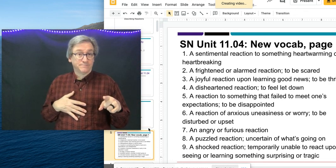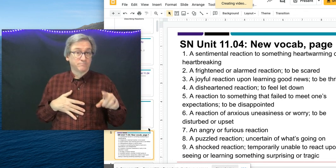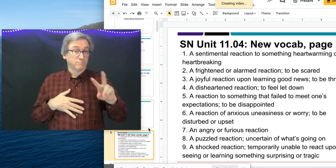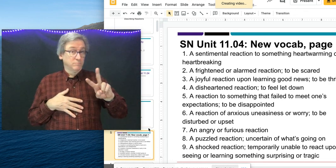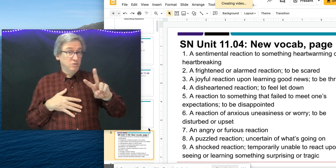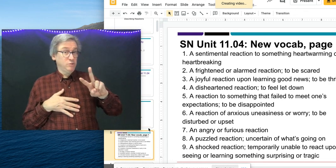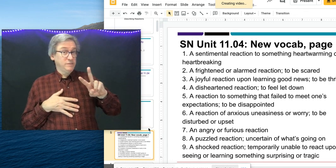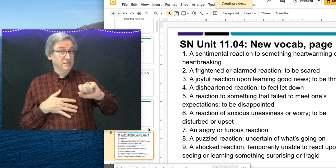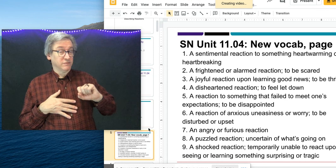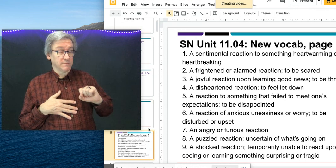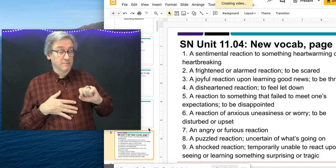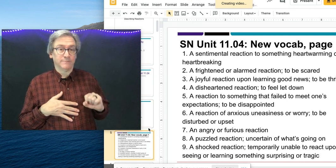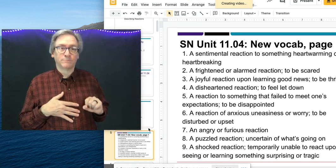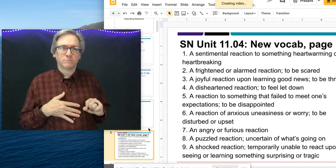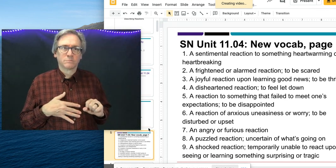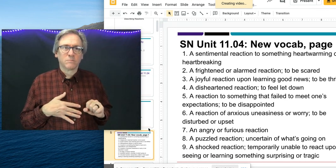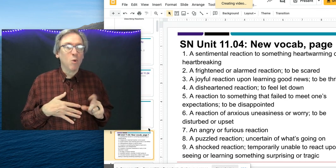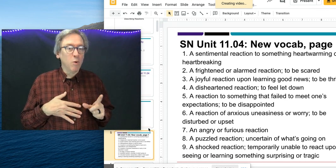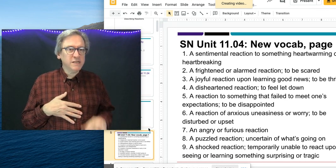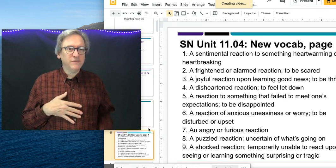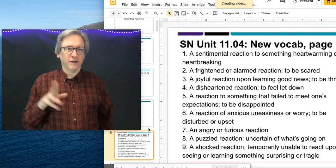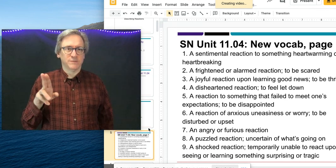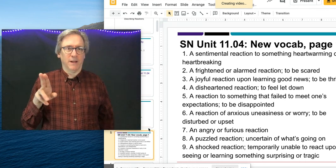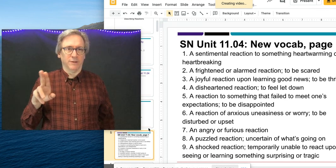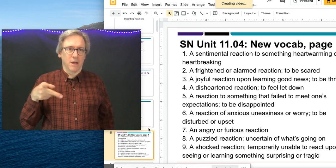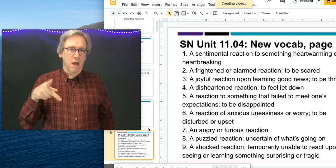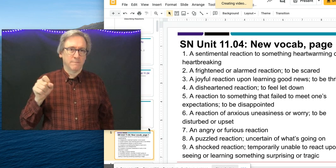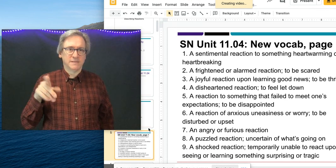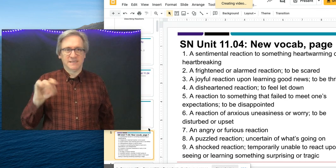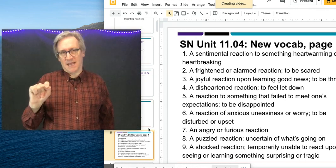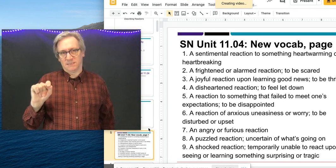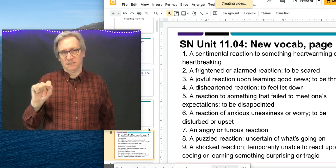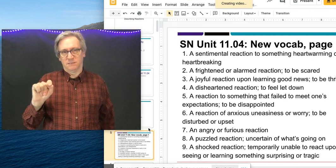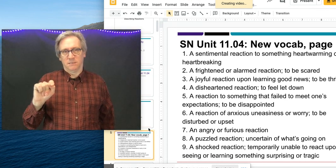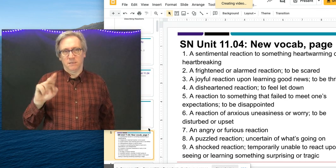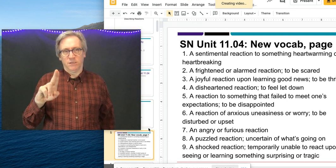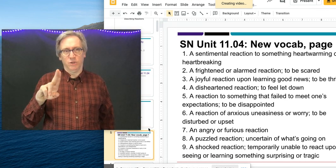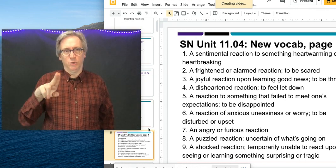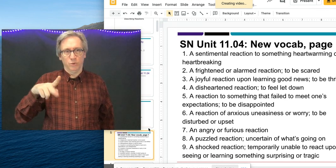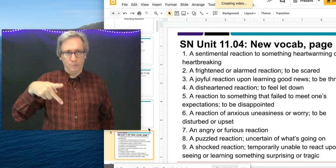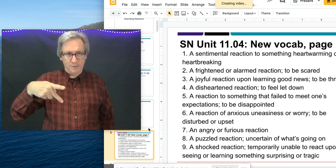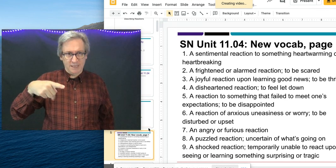Upset. 2 signs for upset. One is fingerspelled, upset.